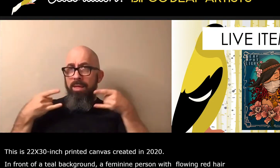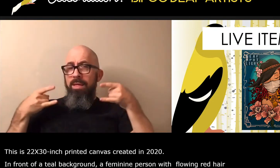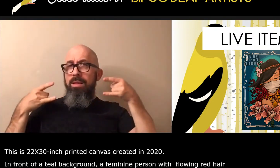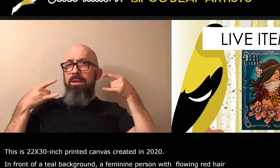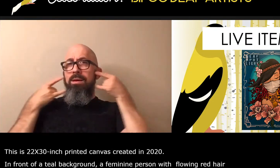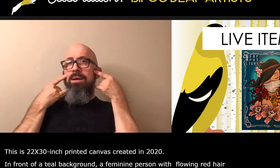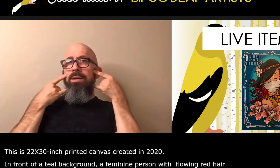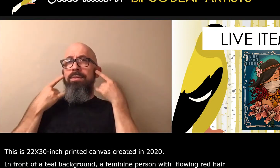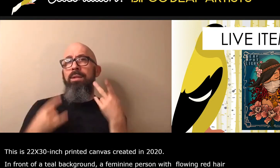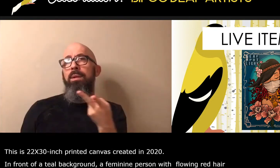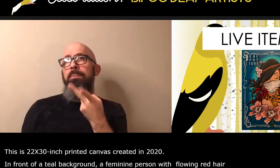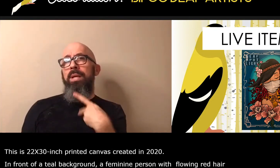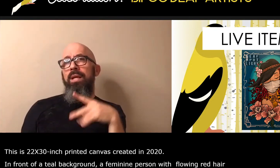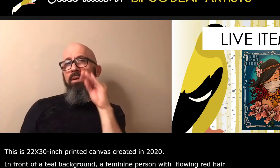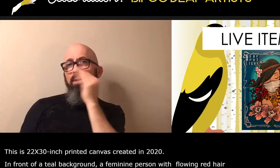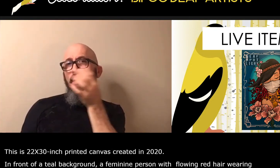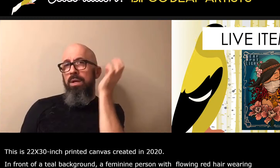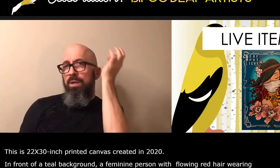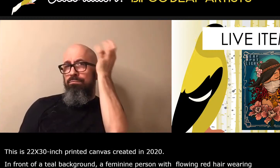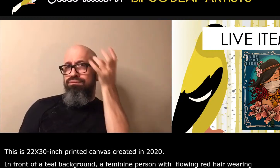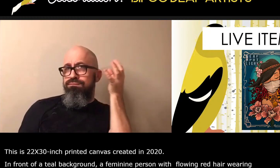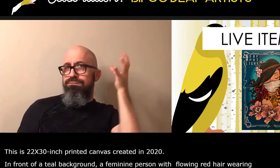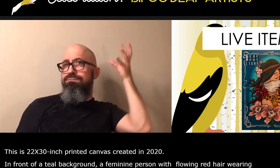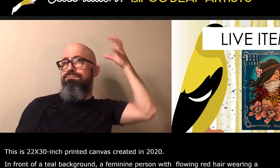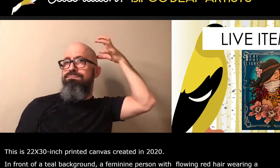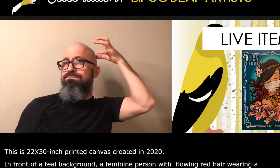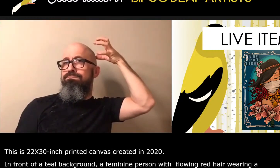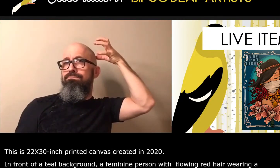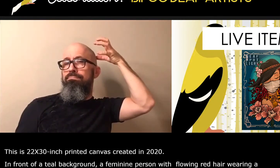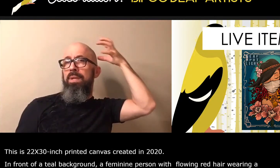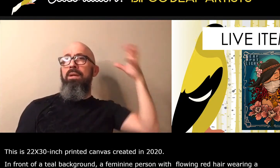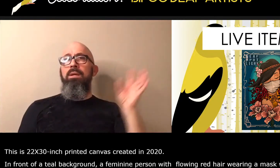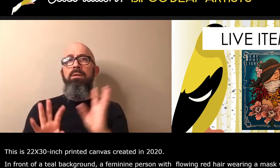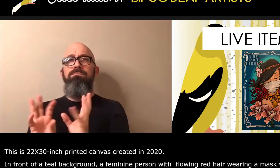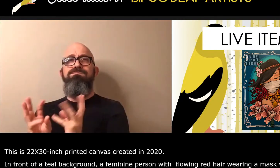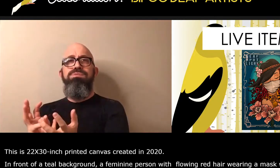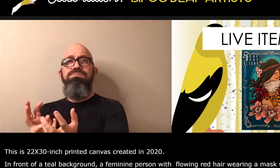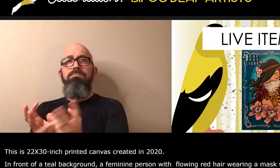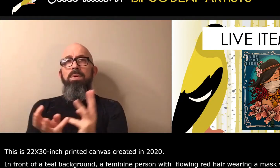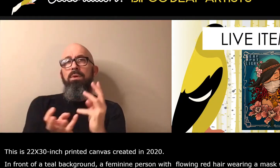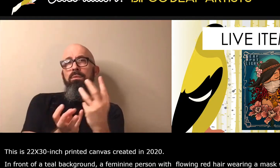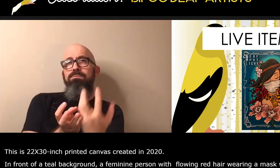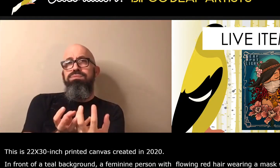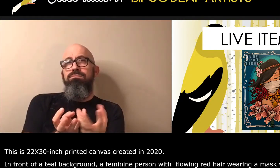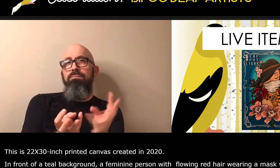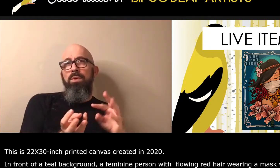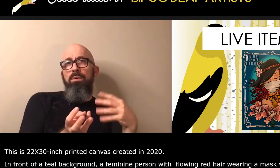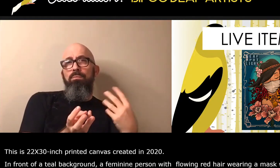wearing a mask with a hat on that has a pink flower,